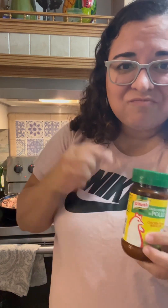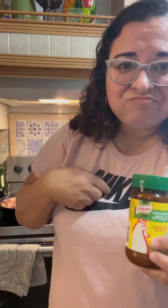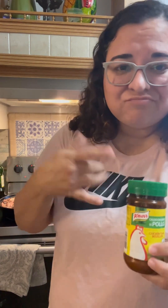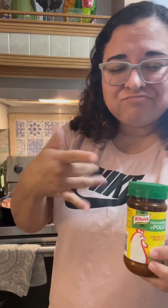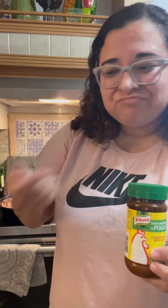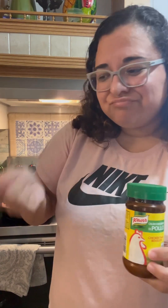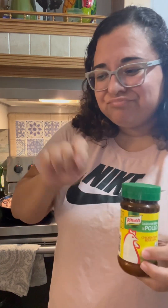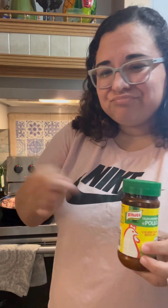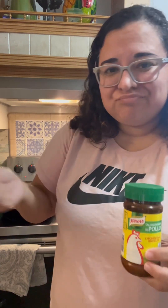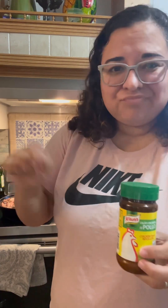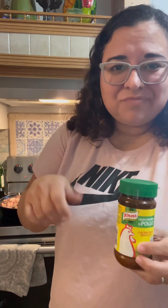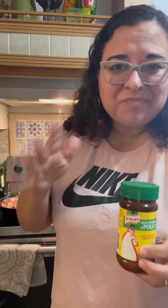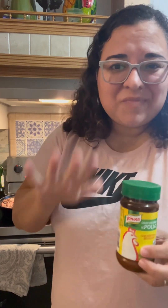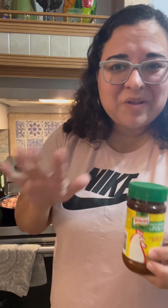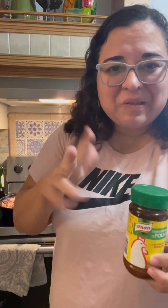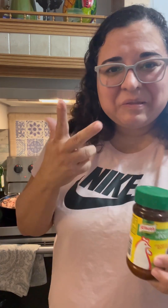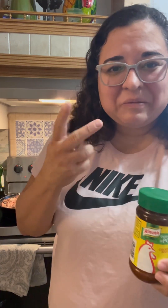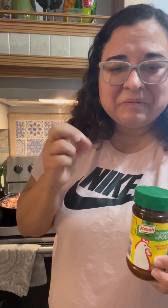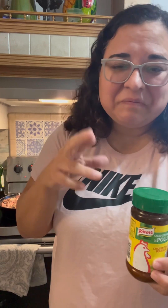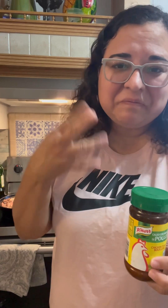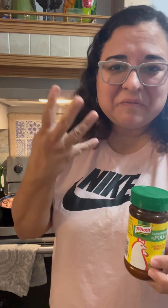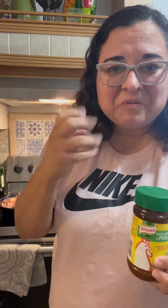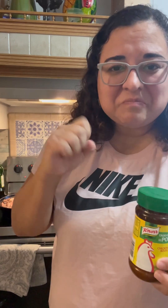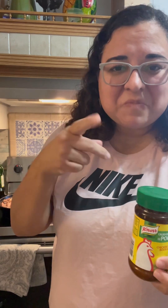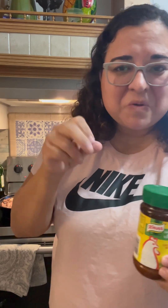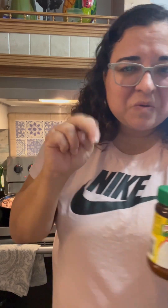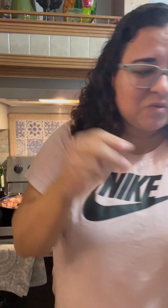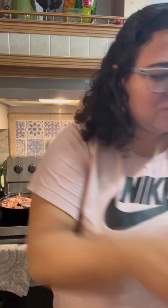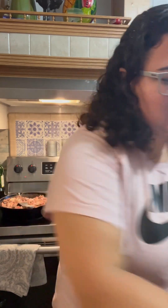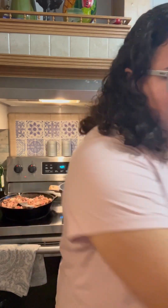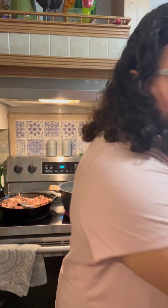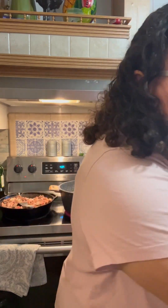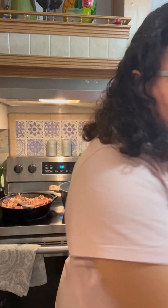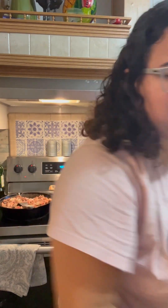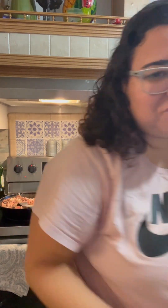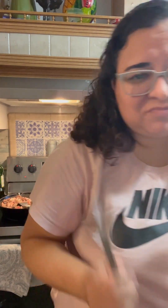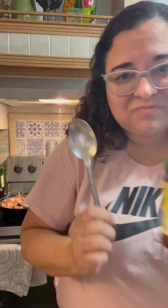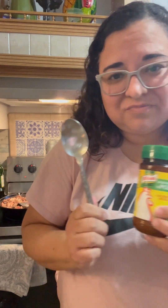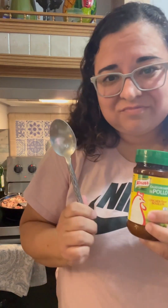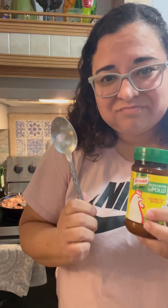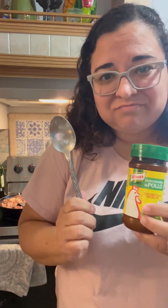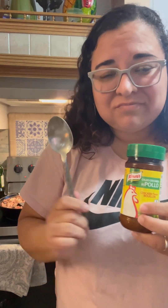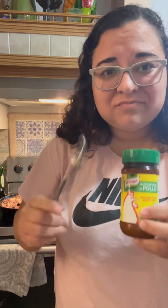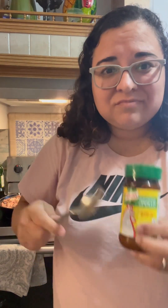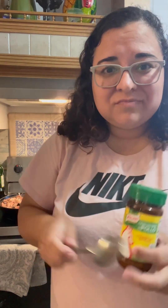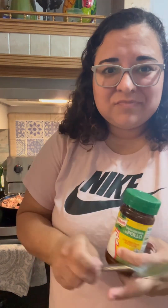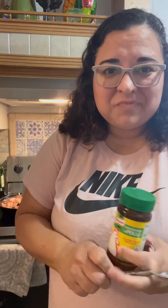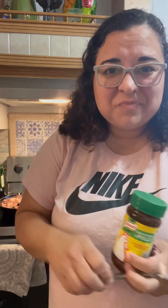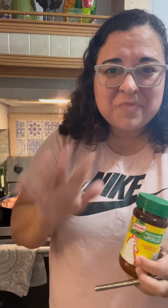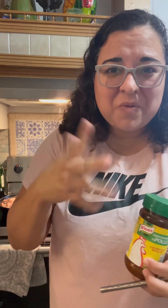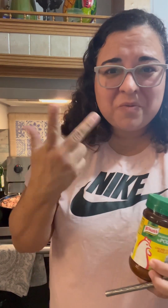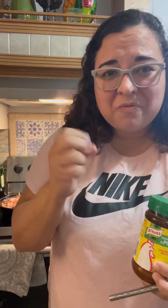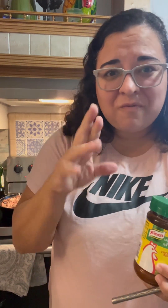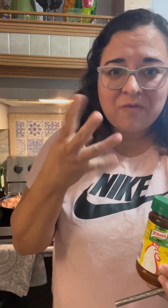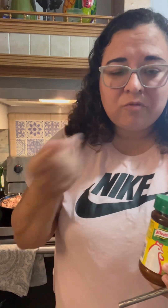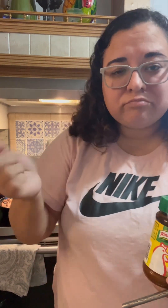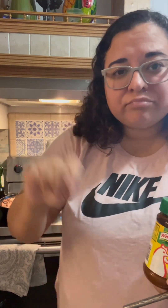pollo. It's chicken bouillon. I use about 3 to 4